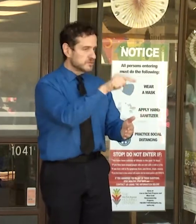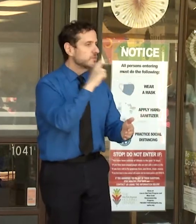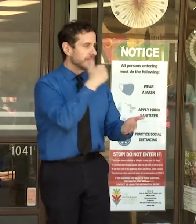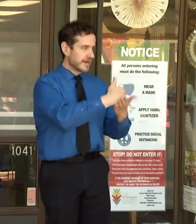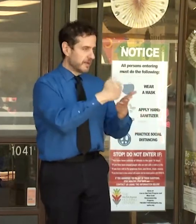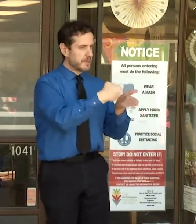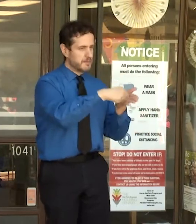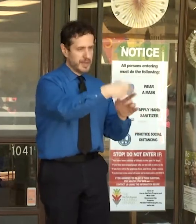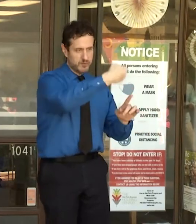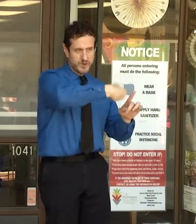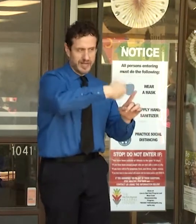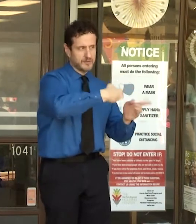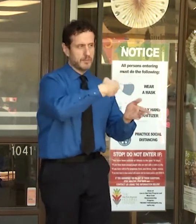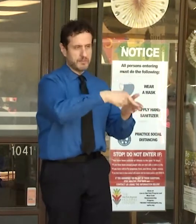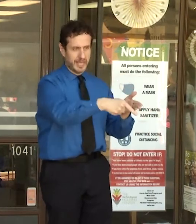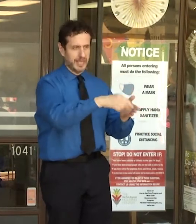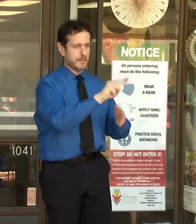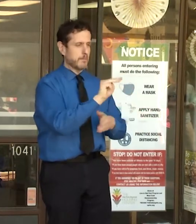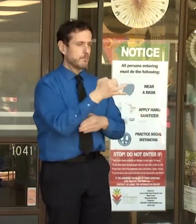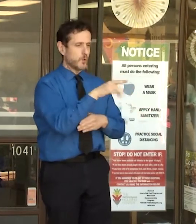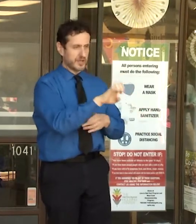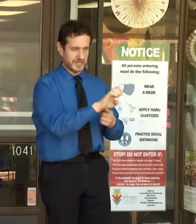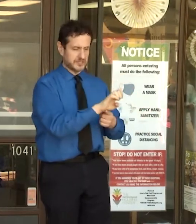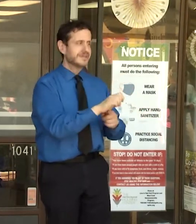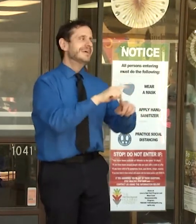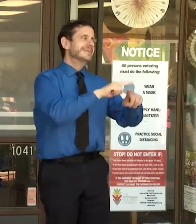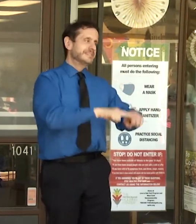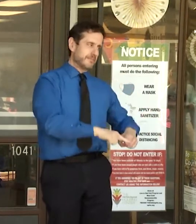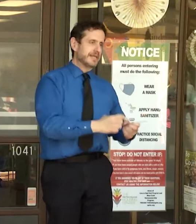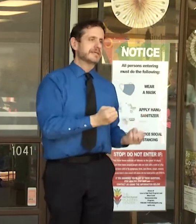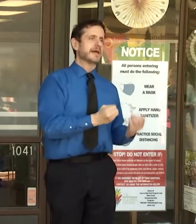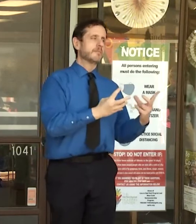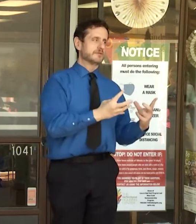the amount of rent that the eligible family needs.